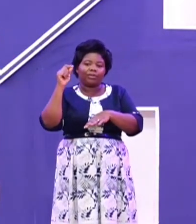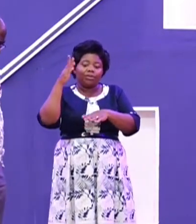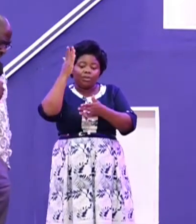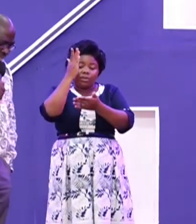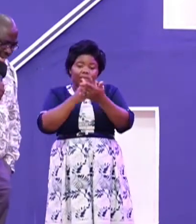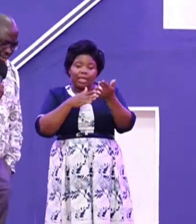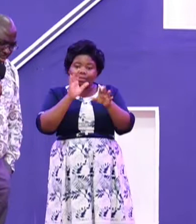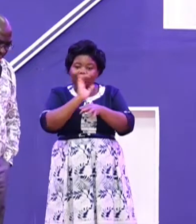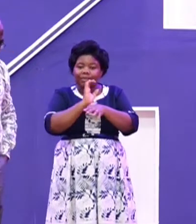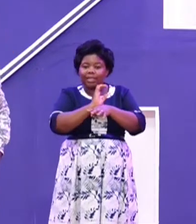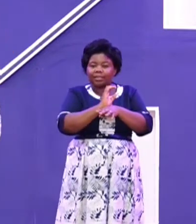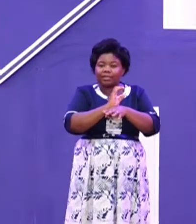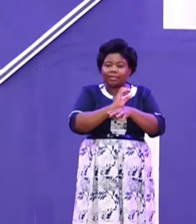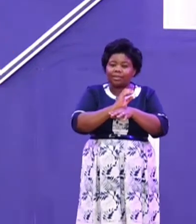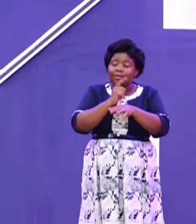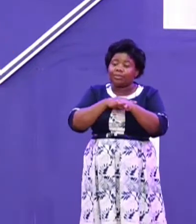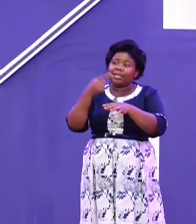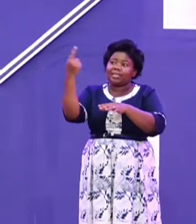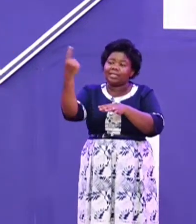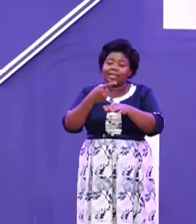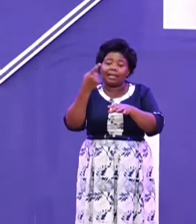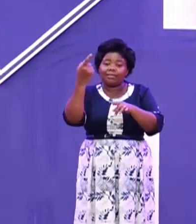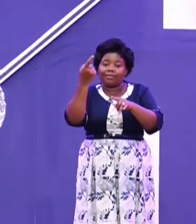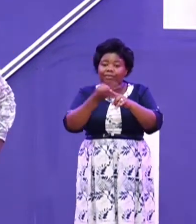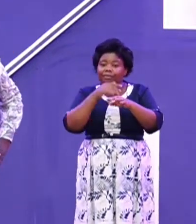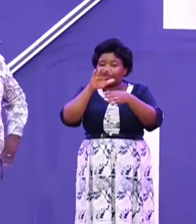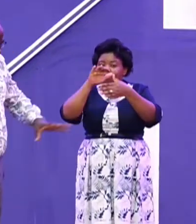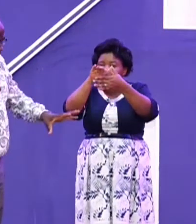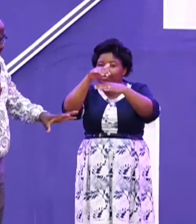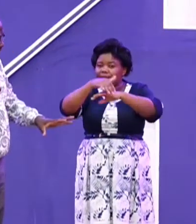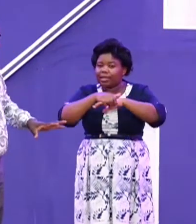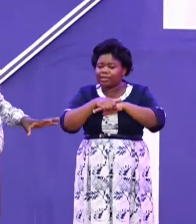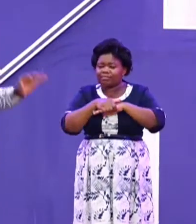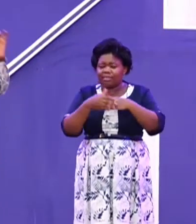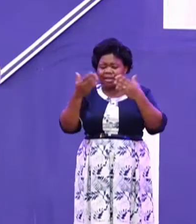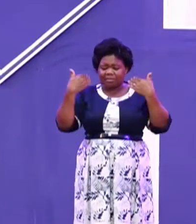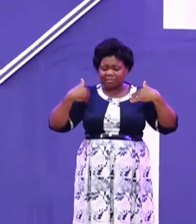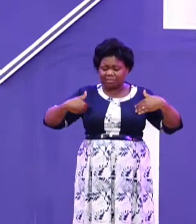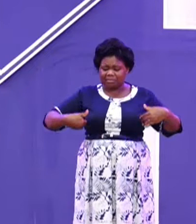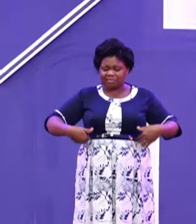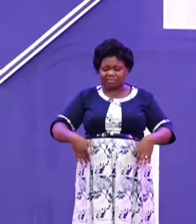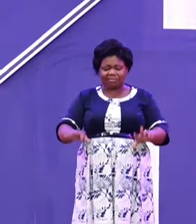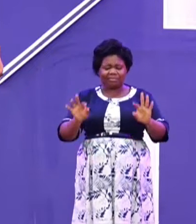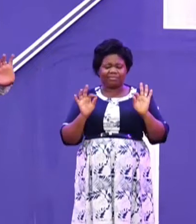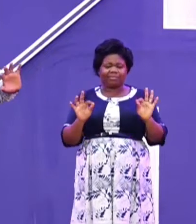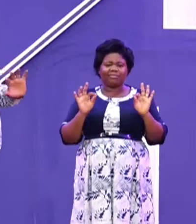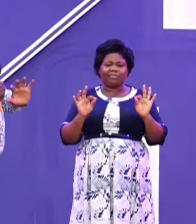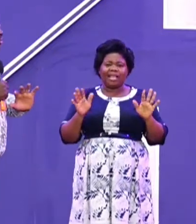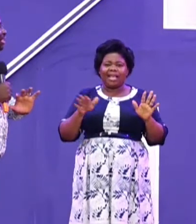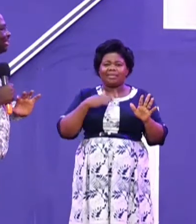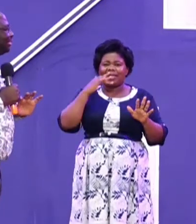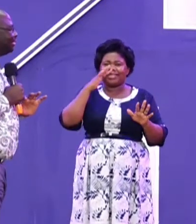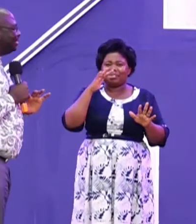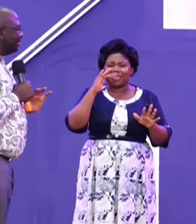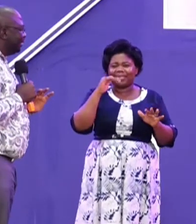church. I was about to leave. I had just come back from England. I was looking good. And